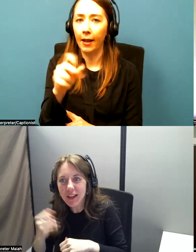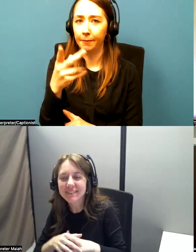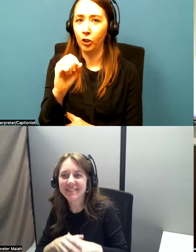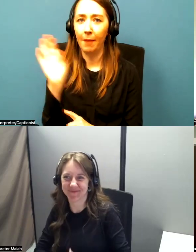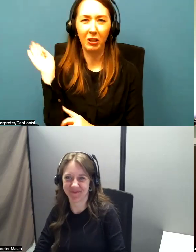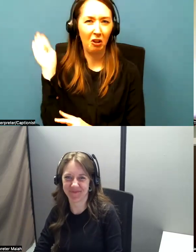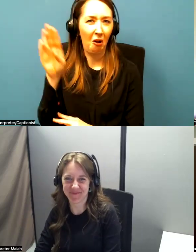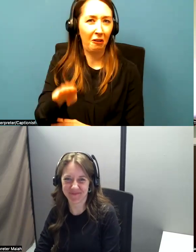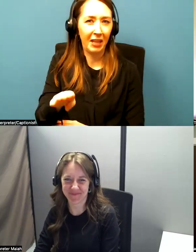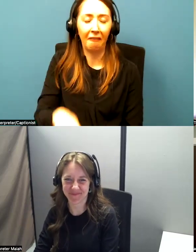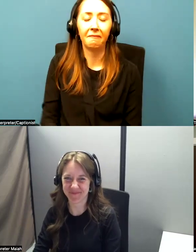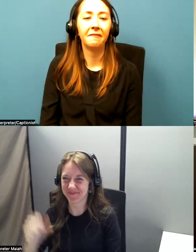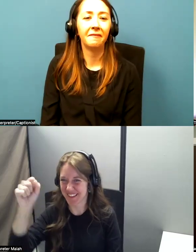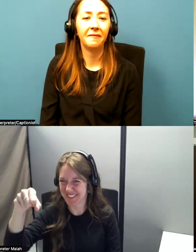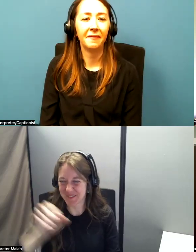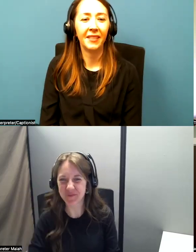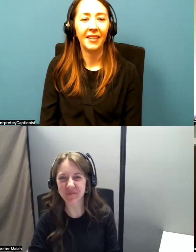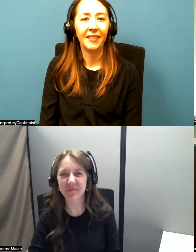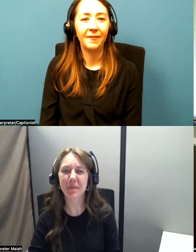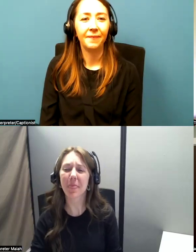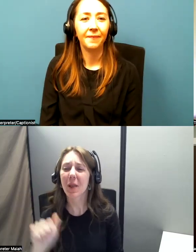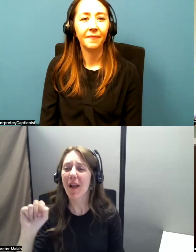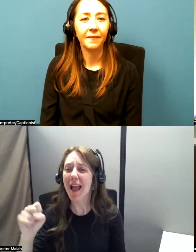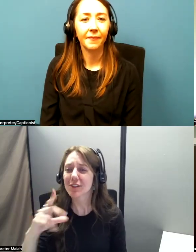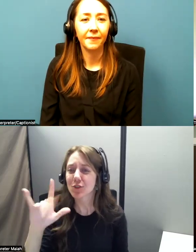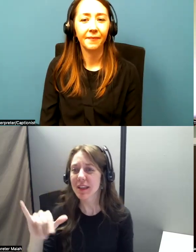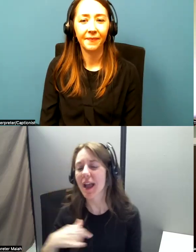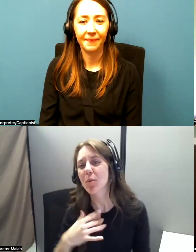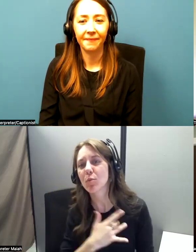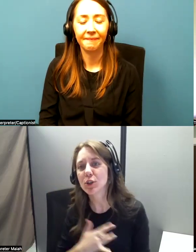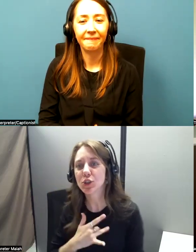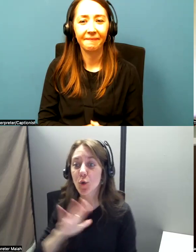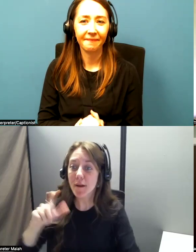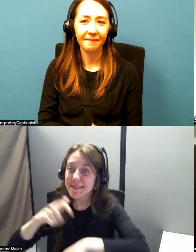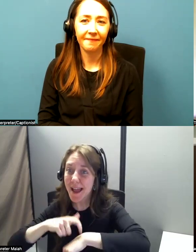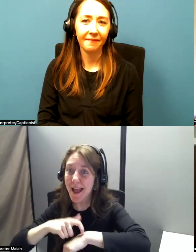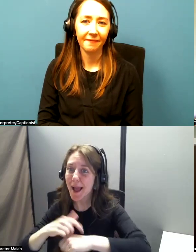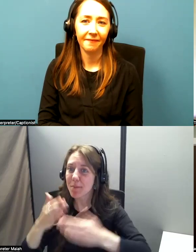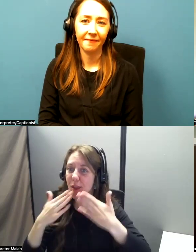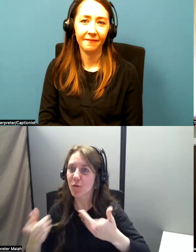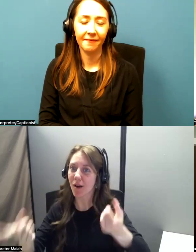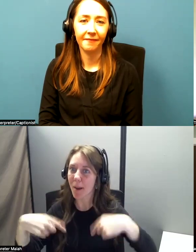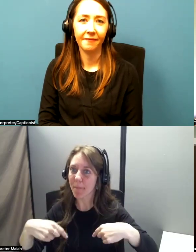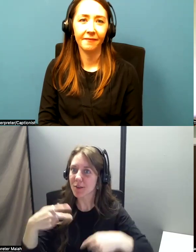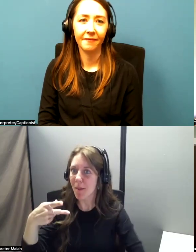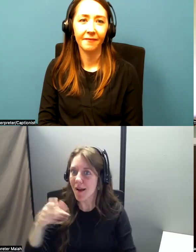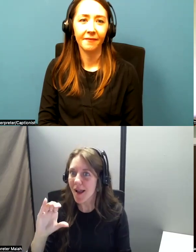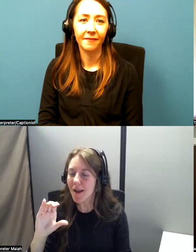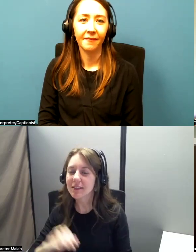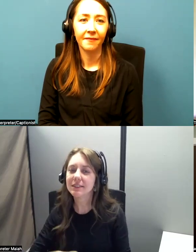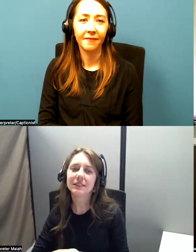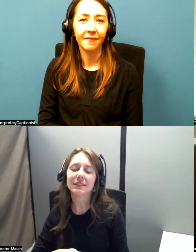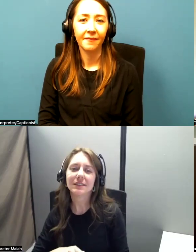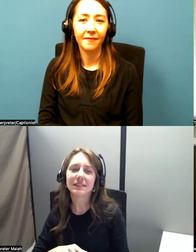all day. Definitely. Well, actually, I really appreciate your time for coming on to the Cat Jack podcast. And it was